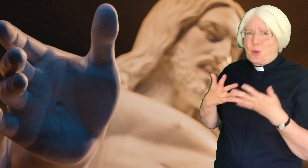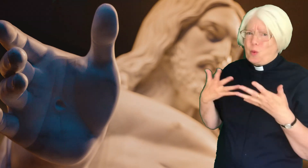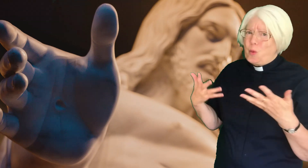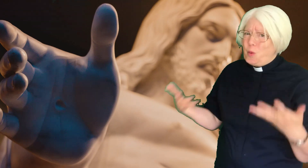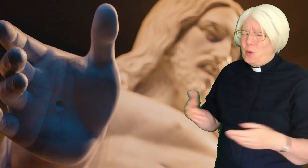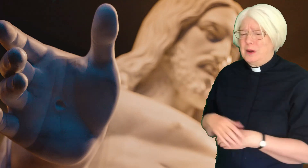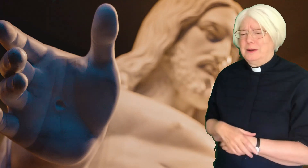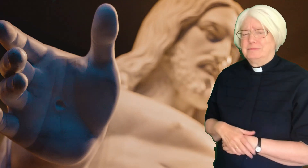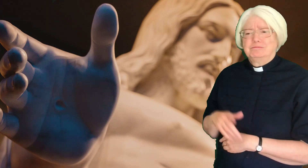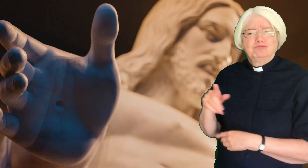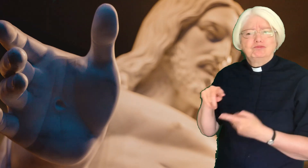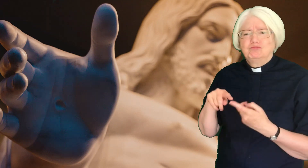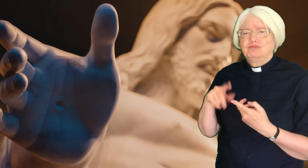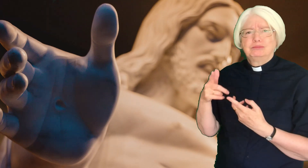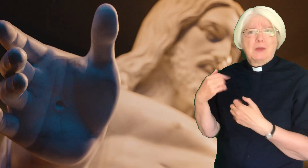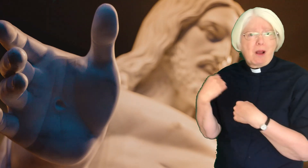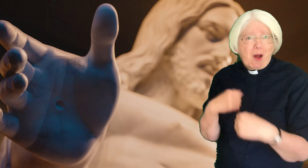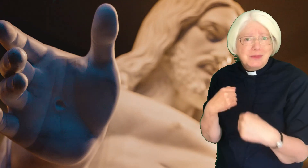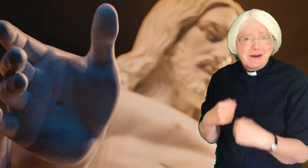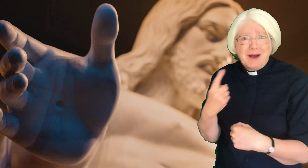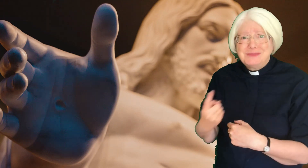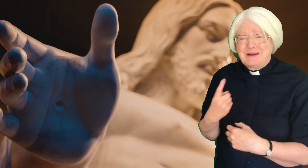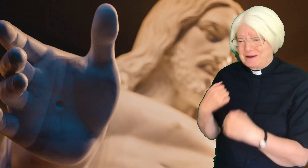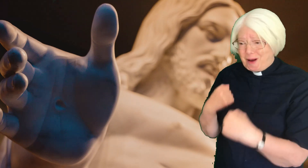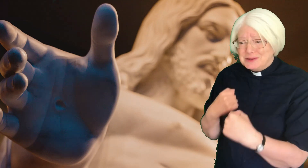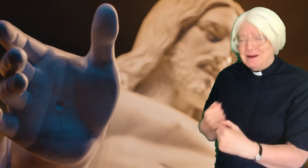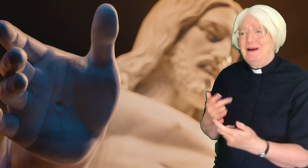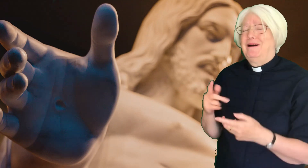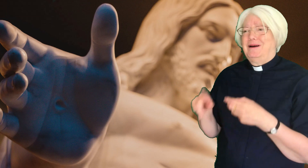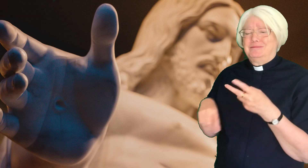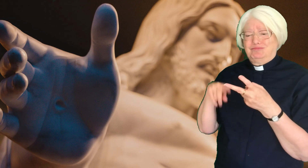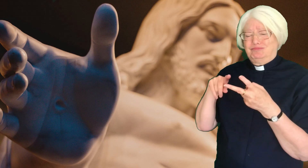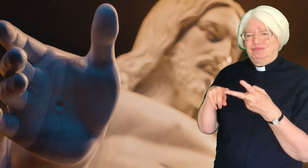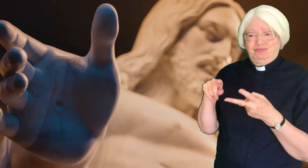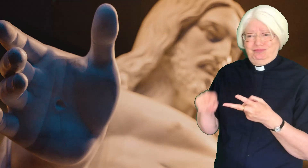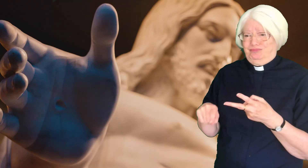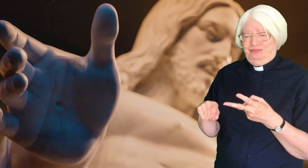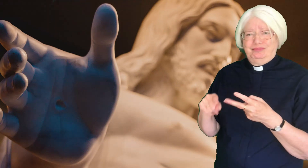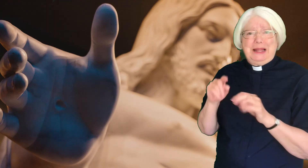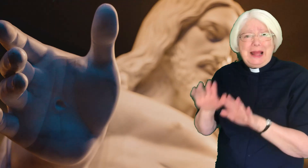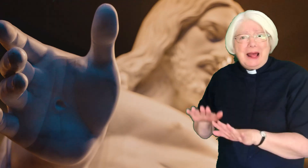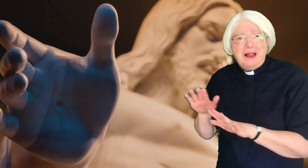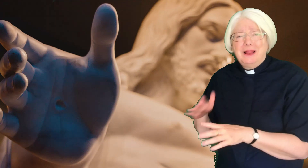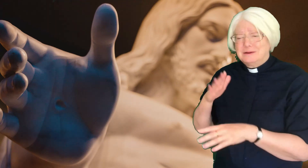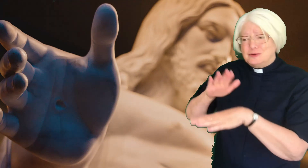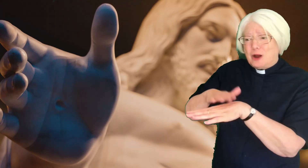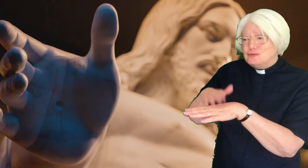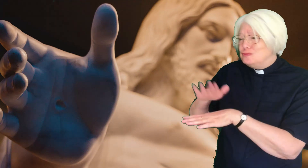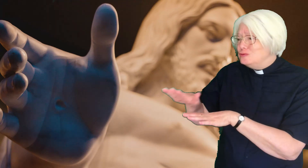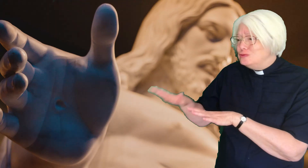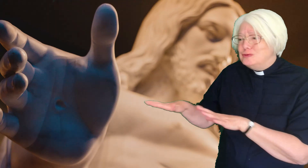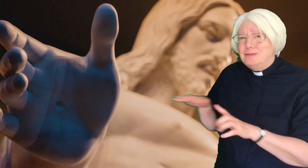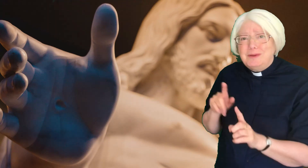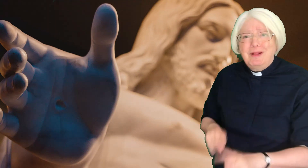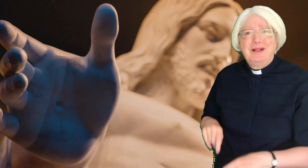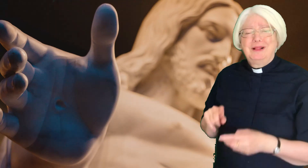Now, when you read the Bible, you see that Jesus used his hands a lot. He was a carpenter, so he must have used his